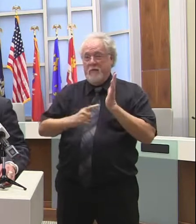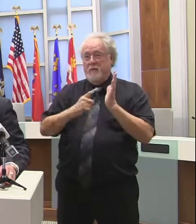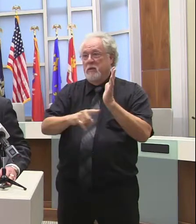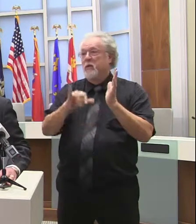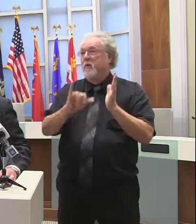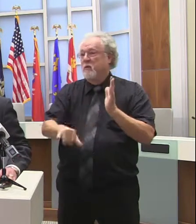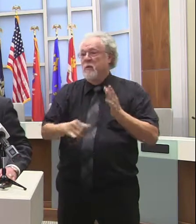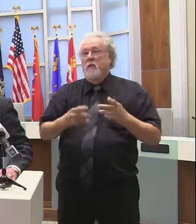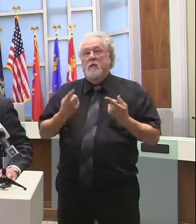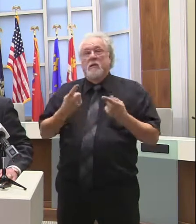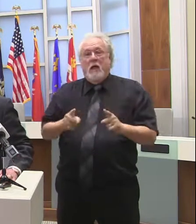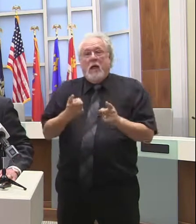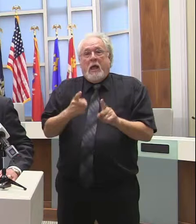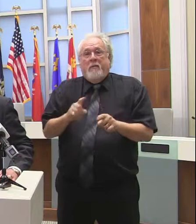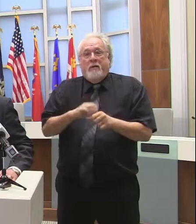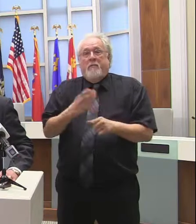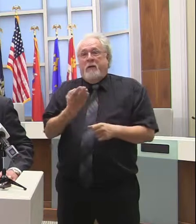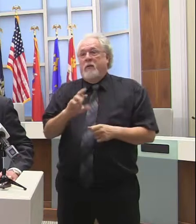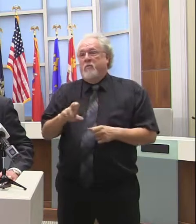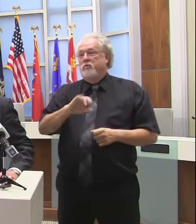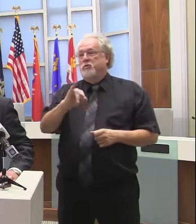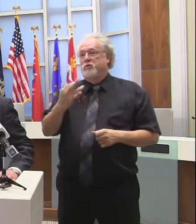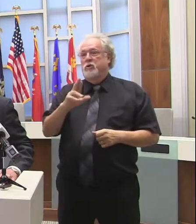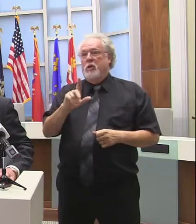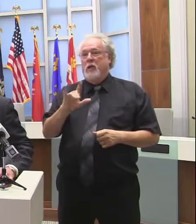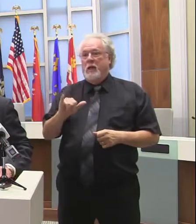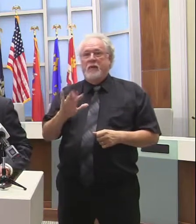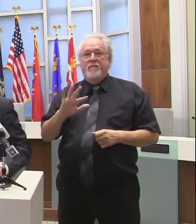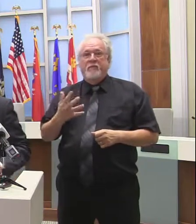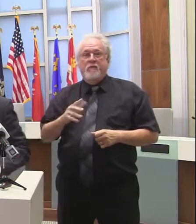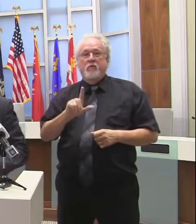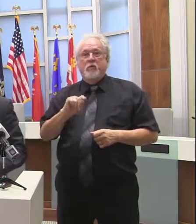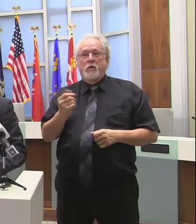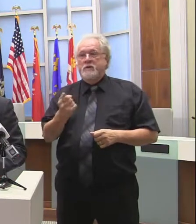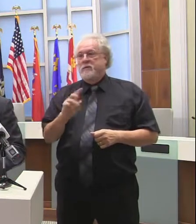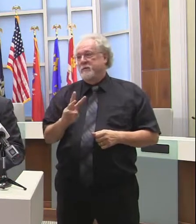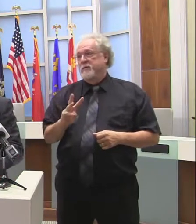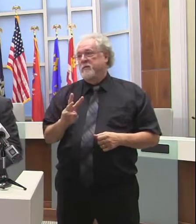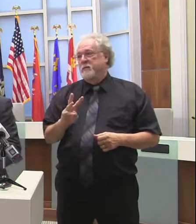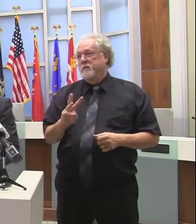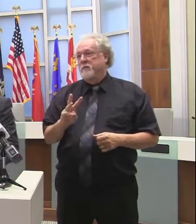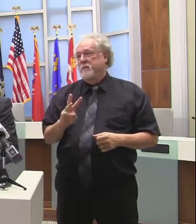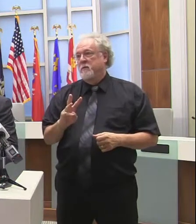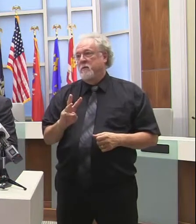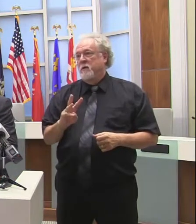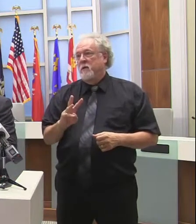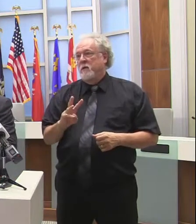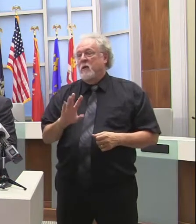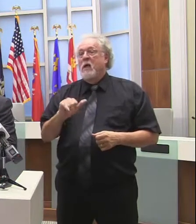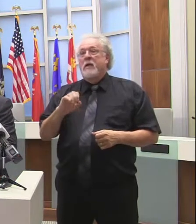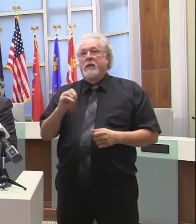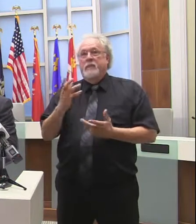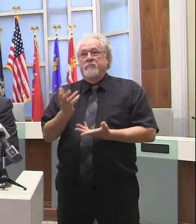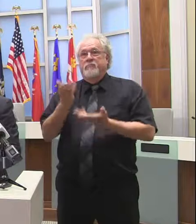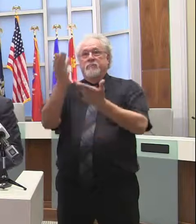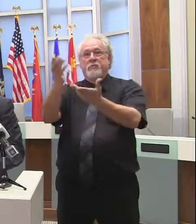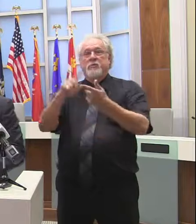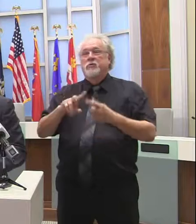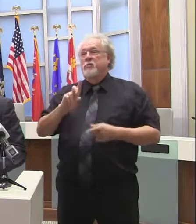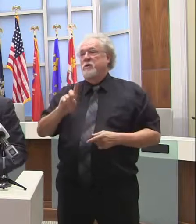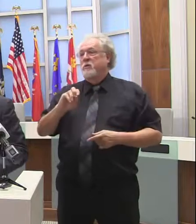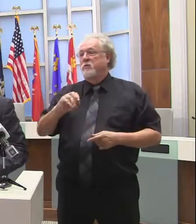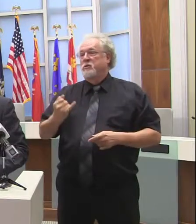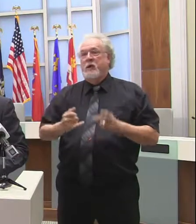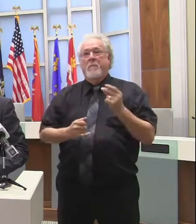that unfolded here in Baton Rouge on July 5th, 2016. This case was handed over to the Department of